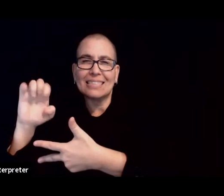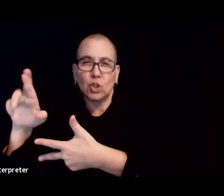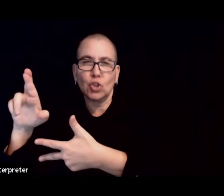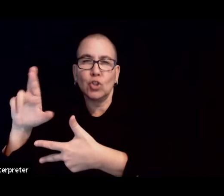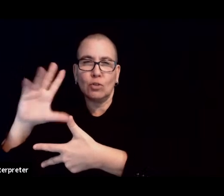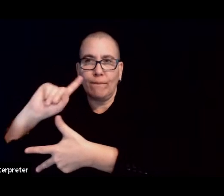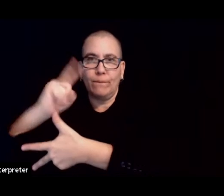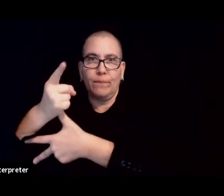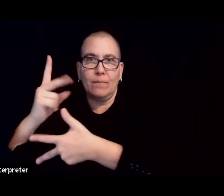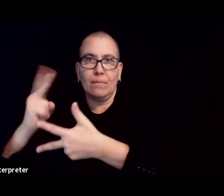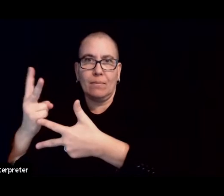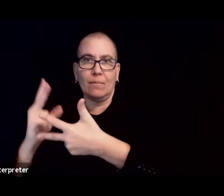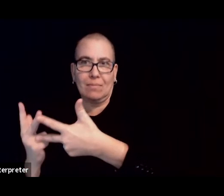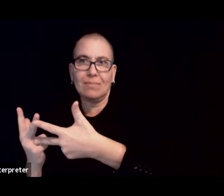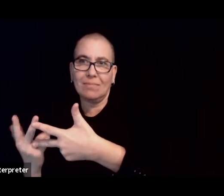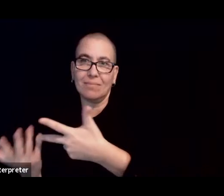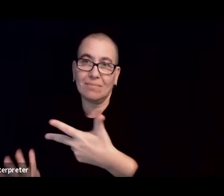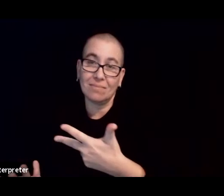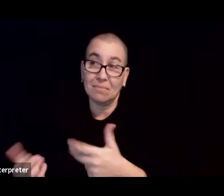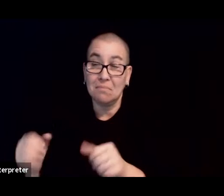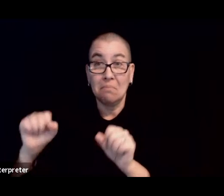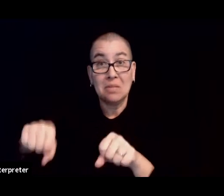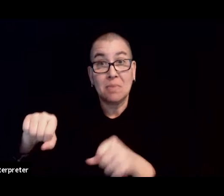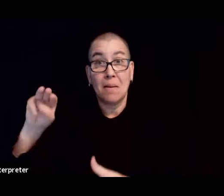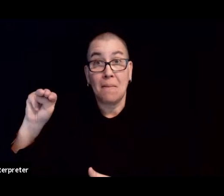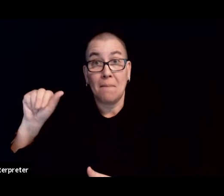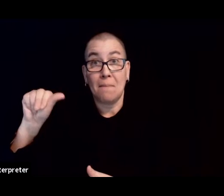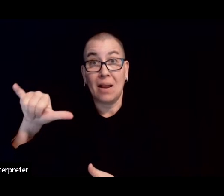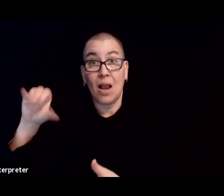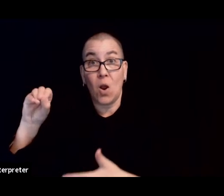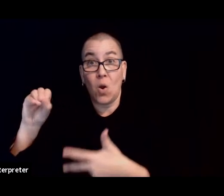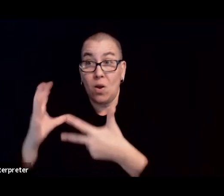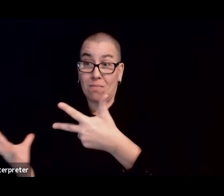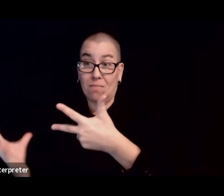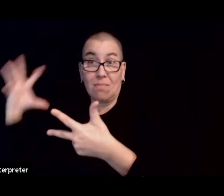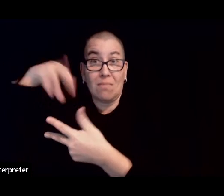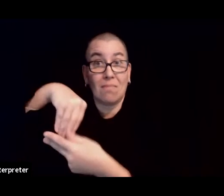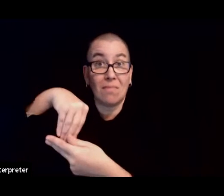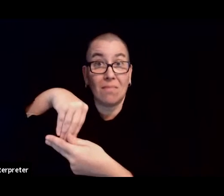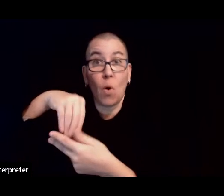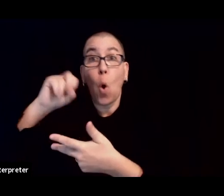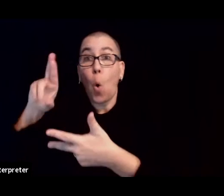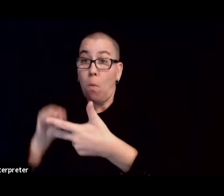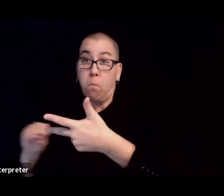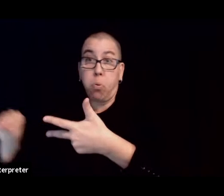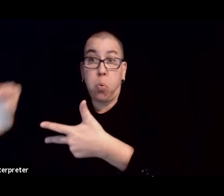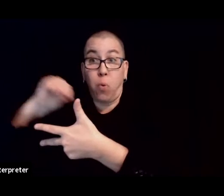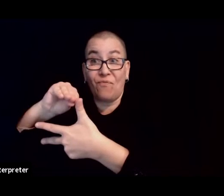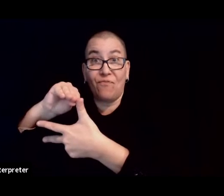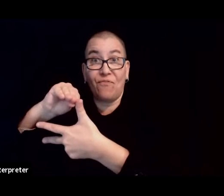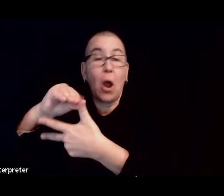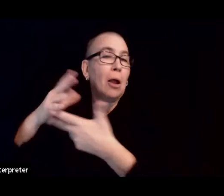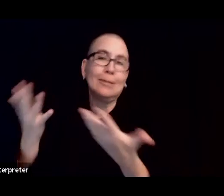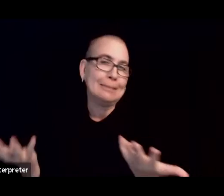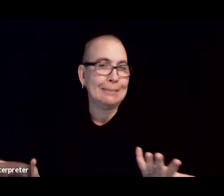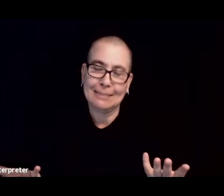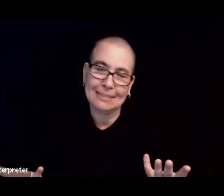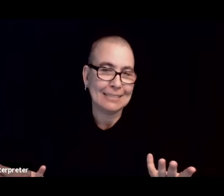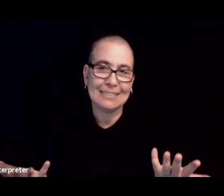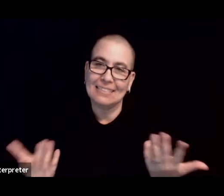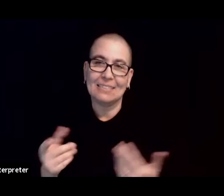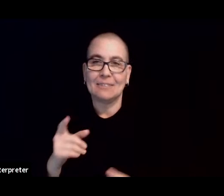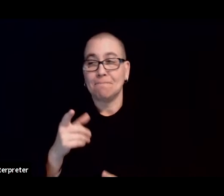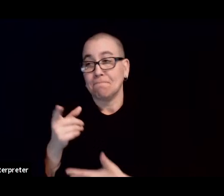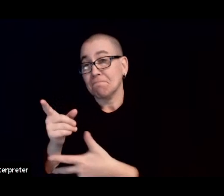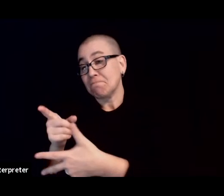is using are that that broader group of workers that do fit within 1A but may not be in the first priority